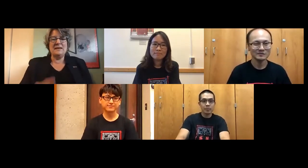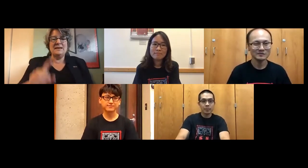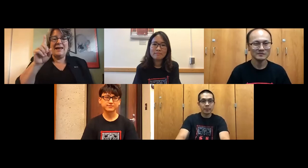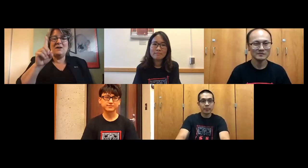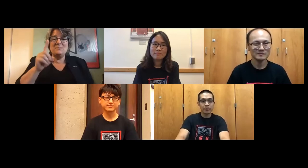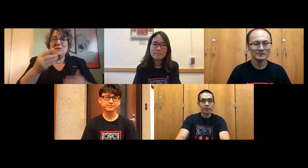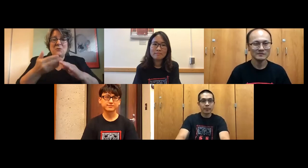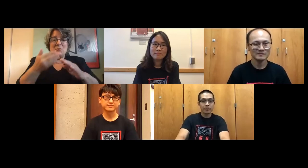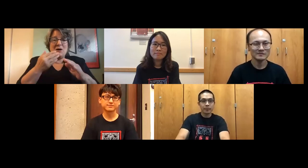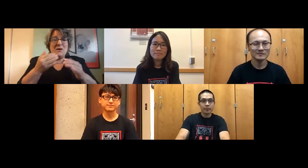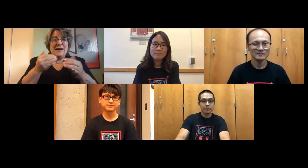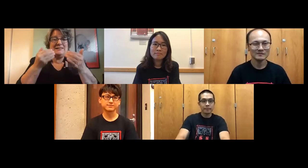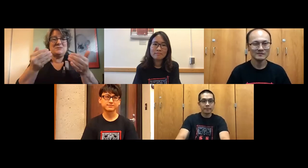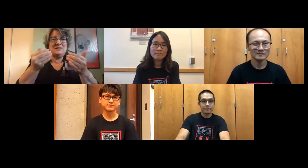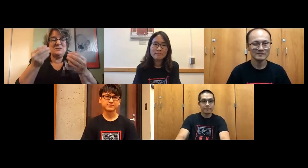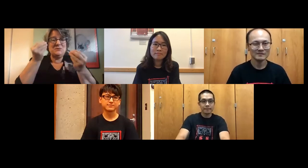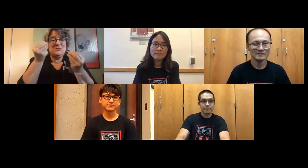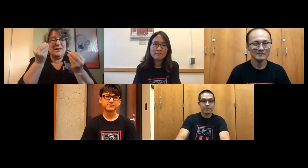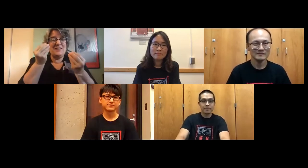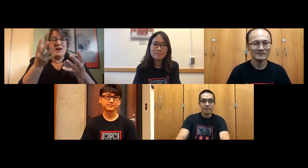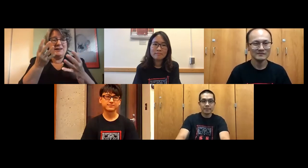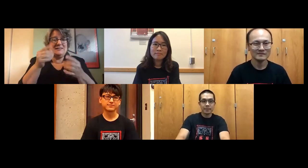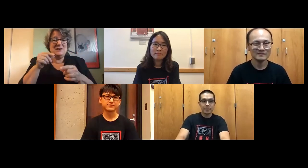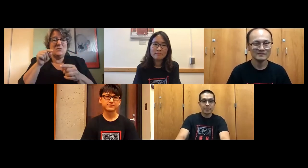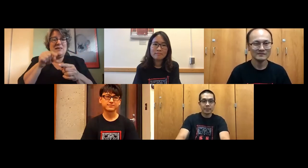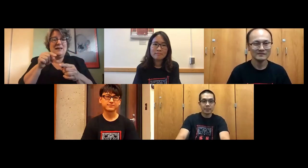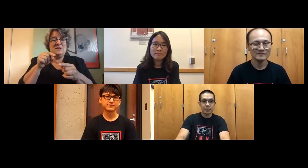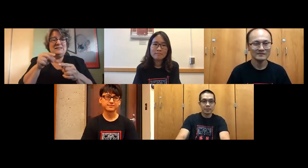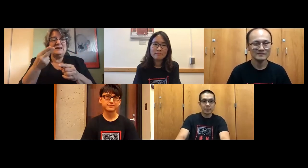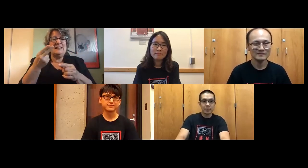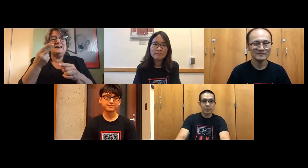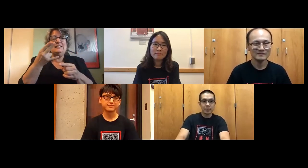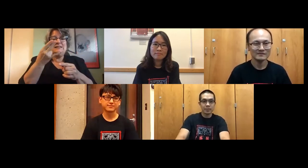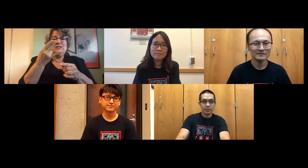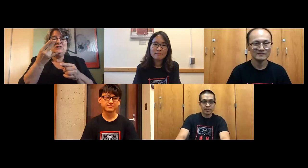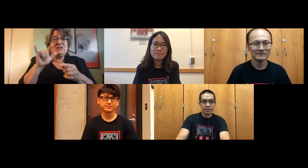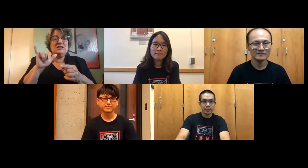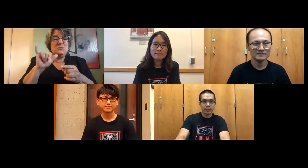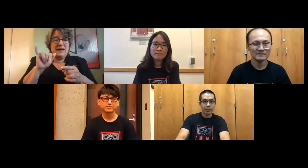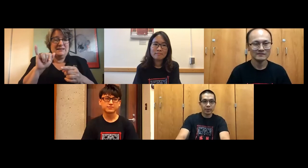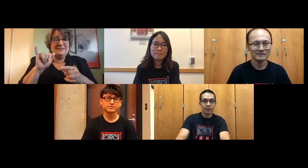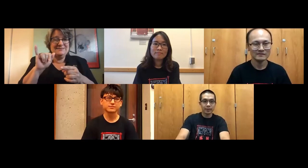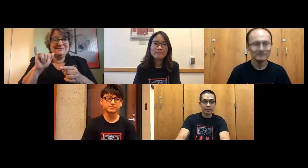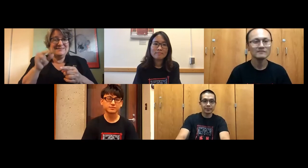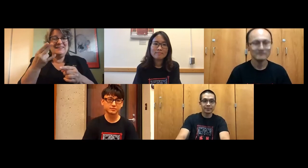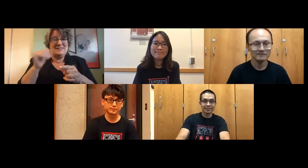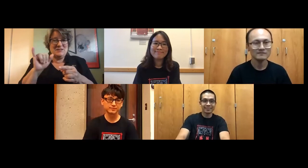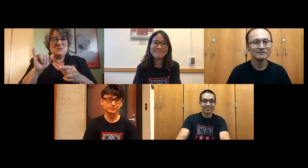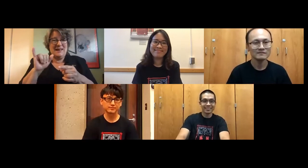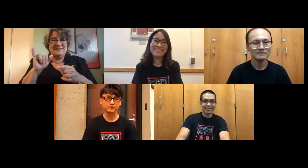Hang on, before we go, I just want to let the audience know that was Ji-Yuan